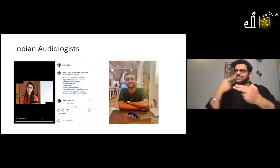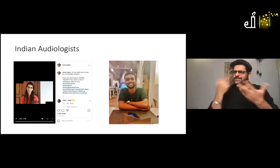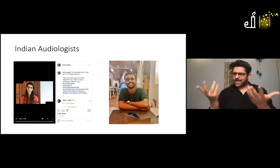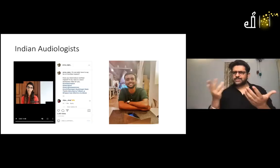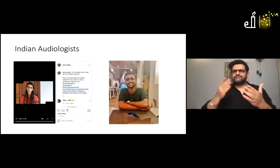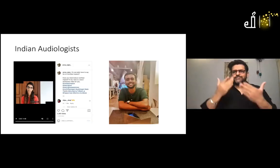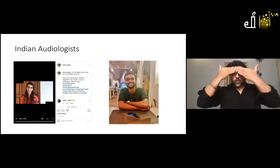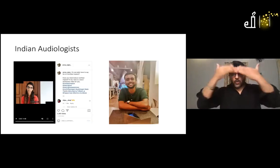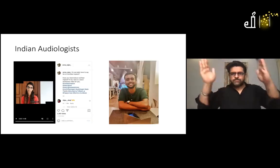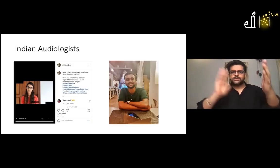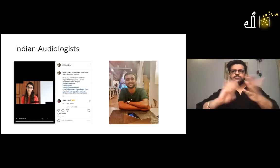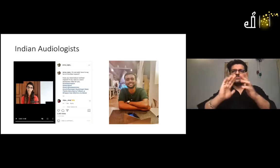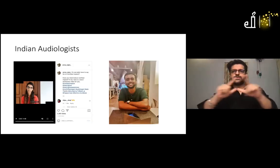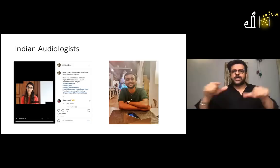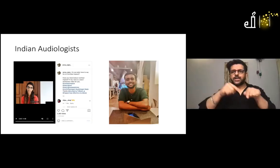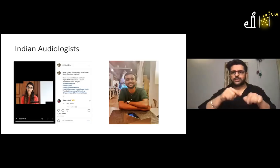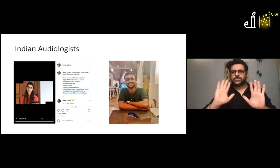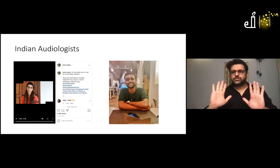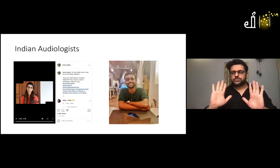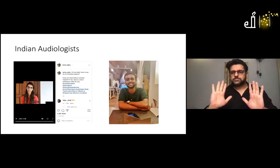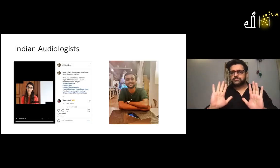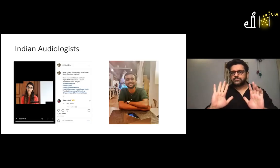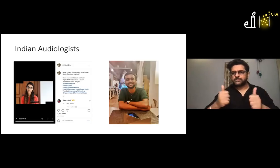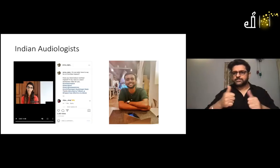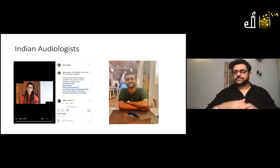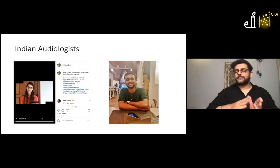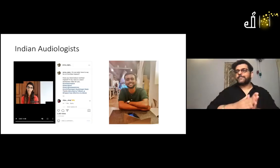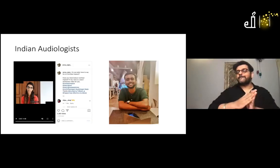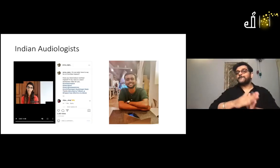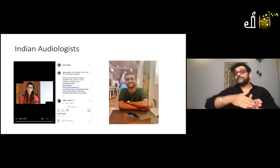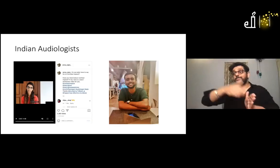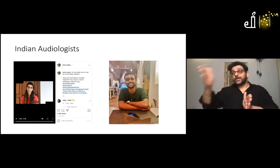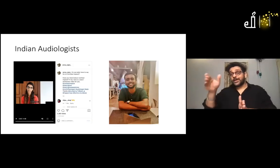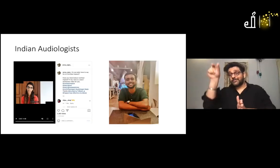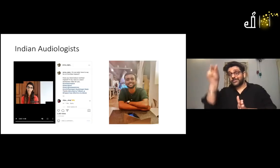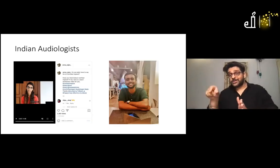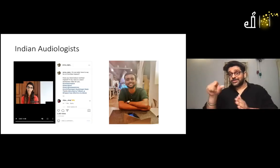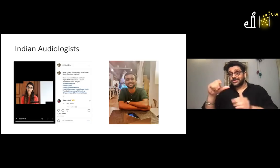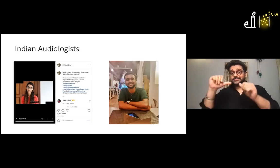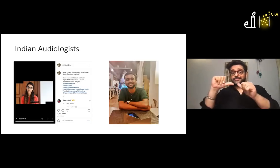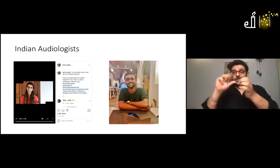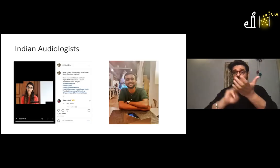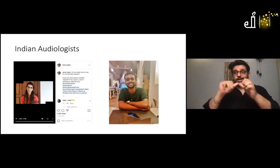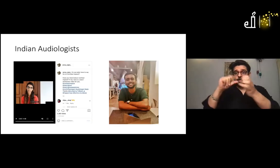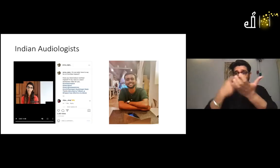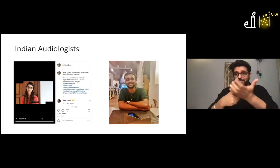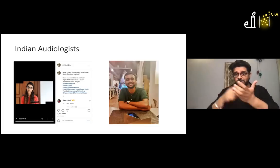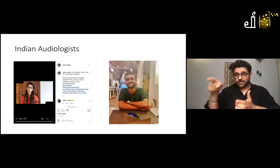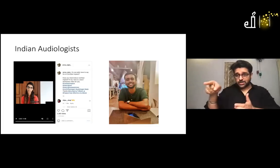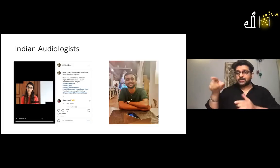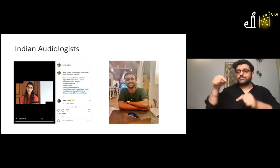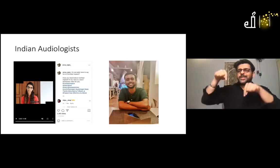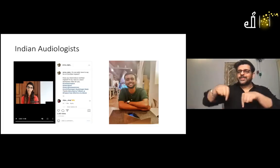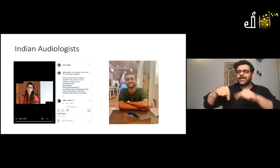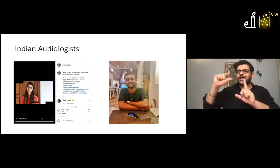in the video, she has mentioned with an open mind about sign language as well. On the other side